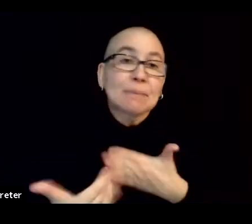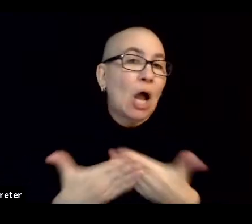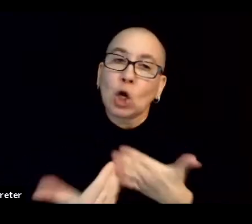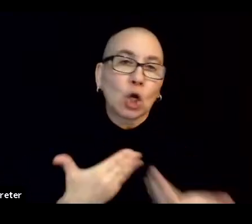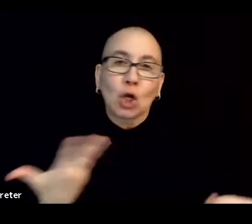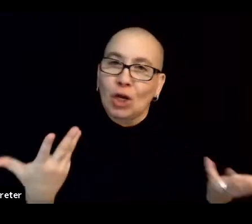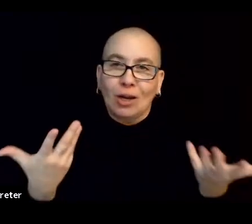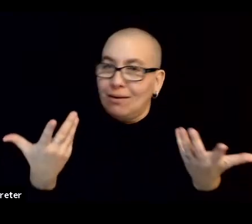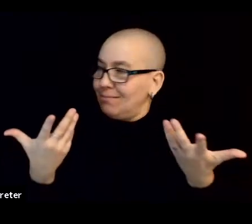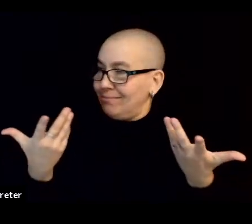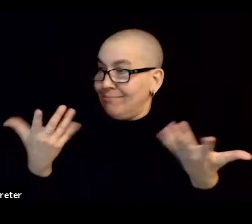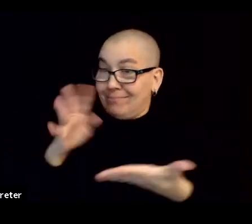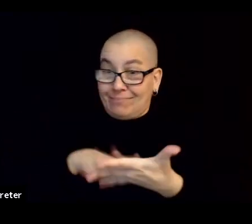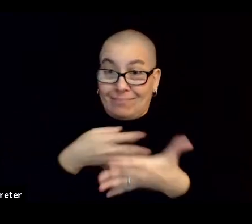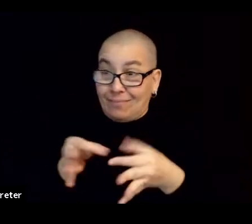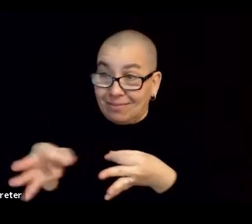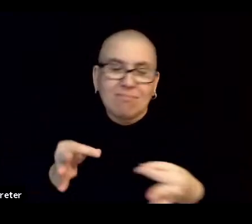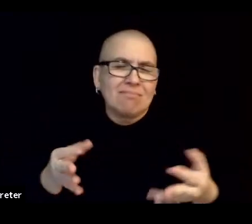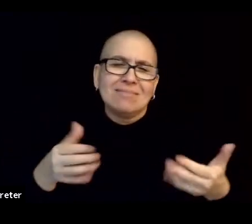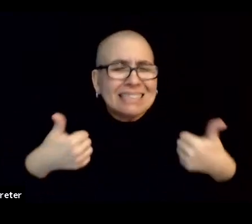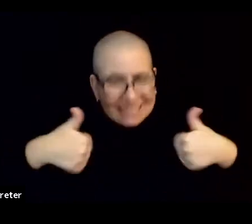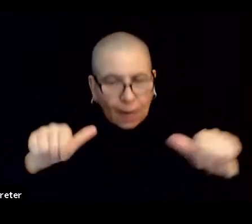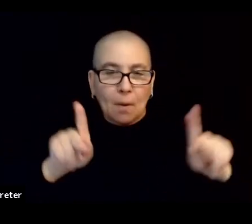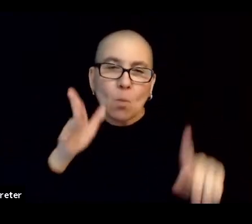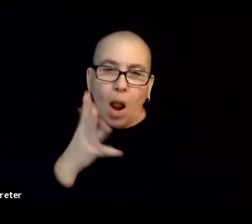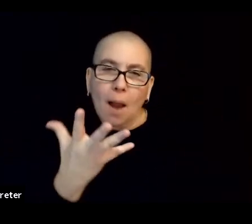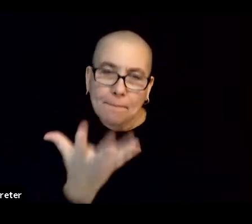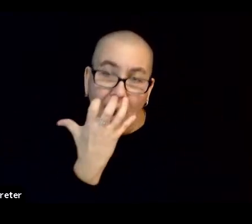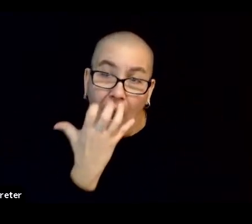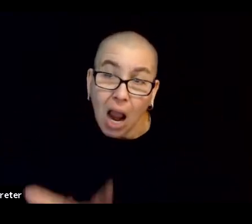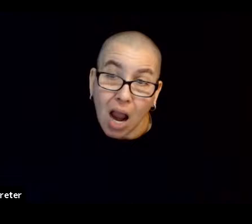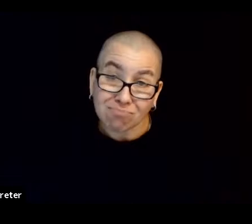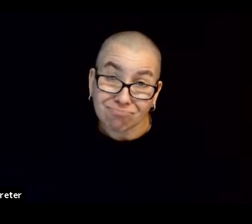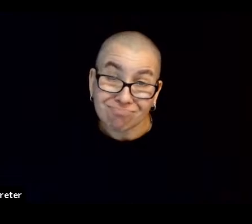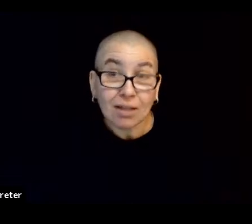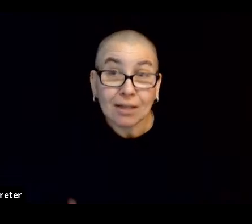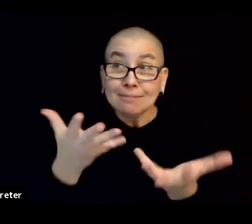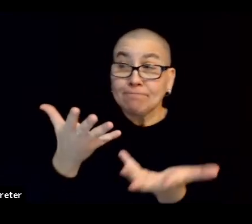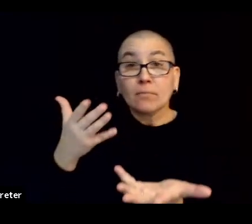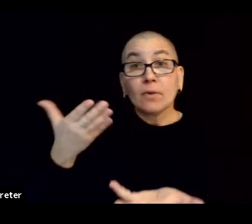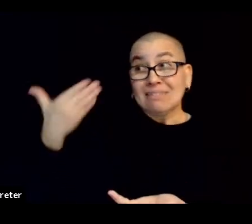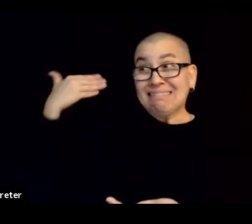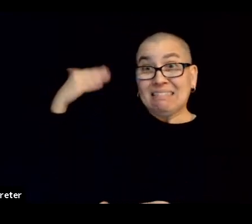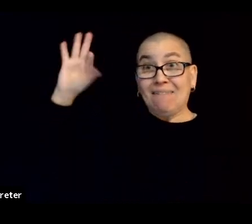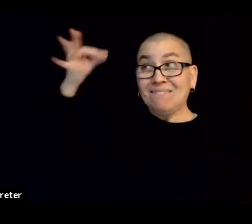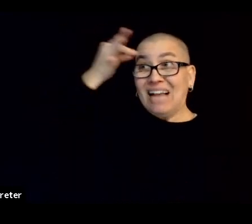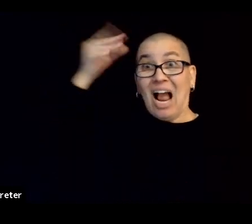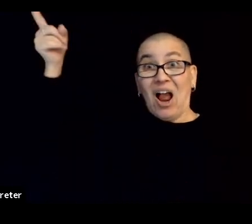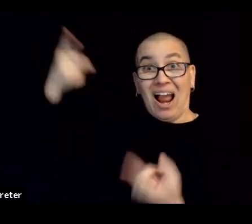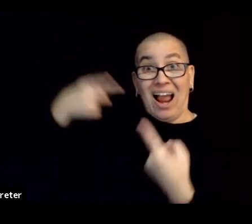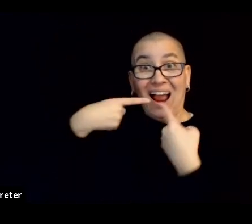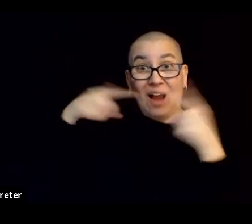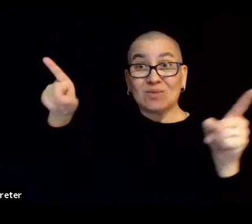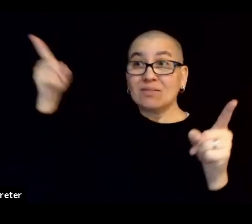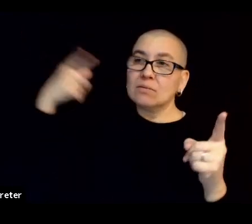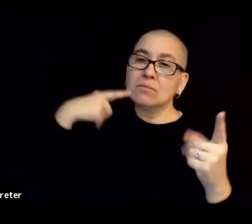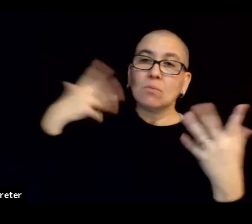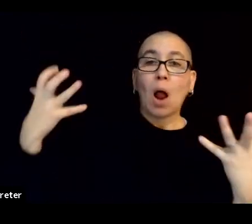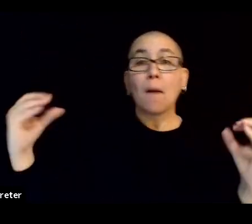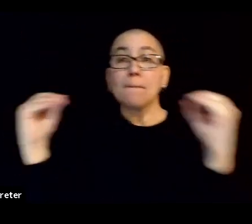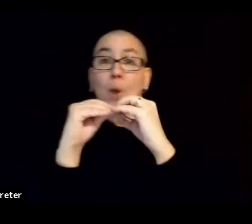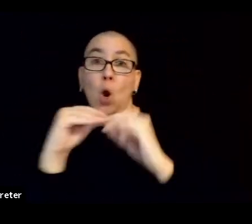before the federal government announced last Tuesday that they wanted things to open up, we had been getting a great deal of